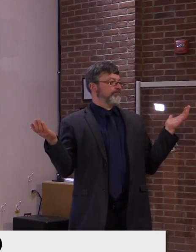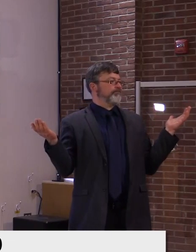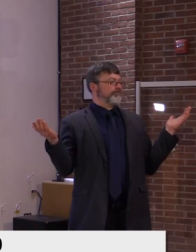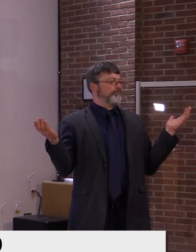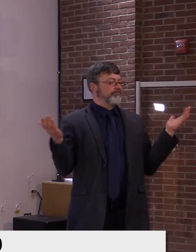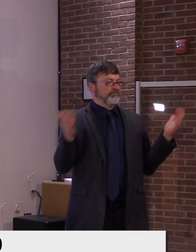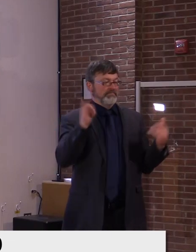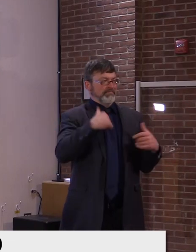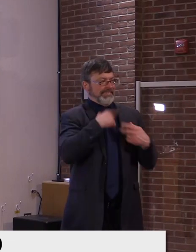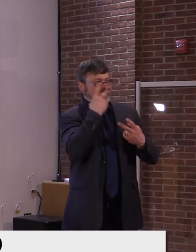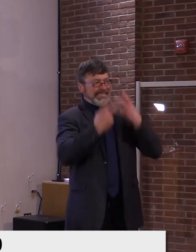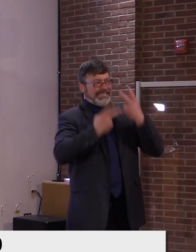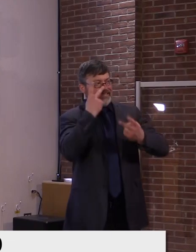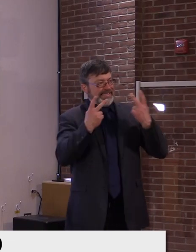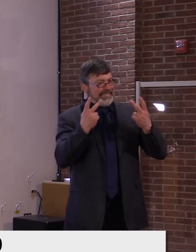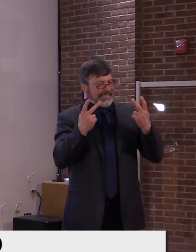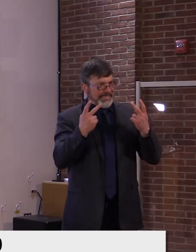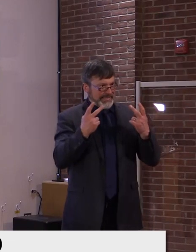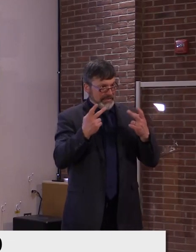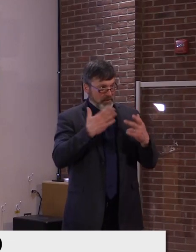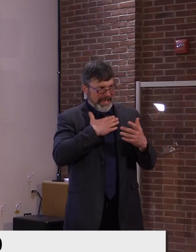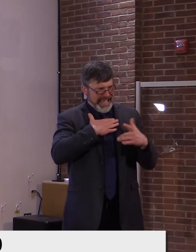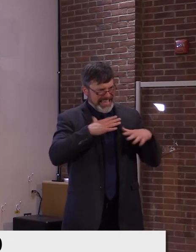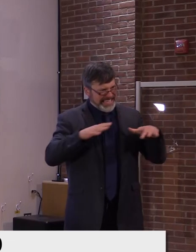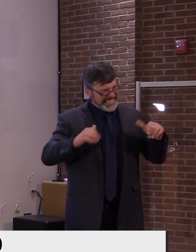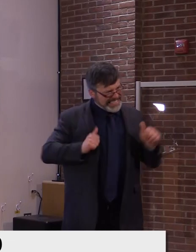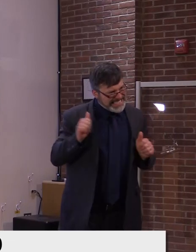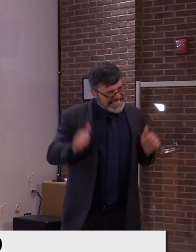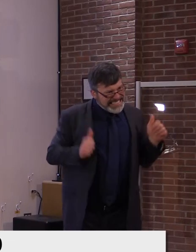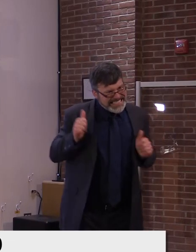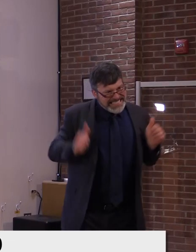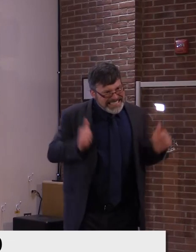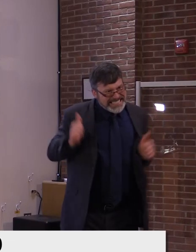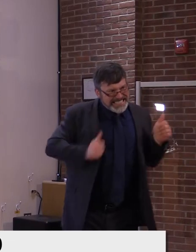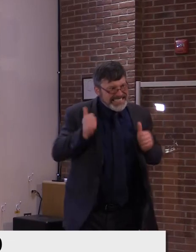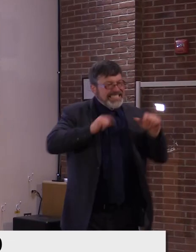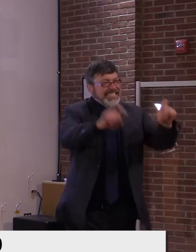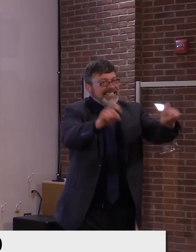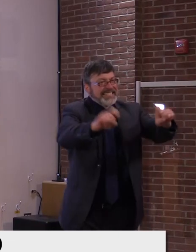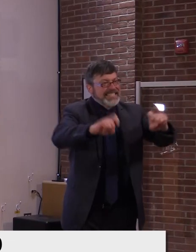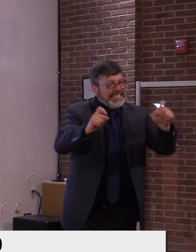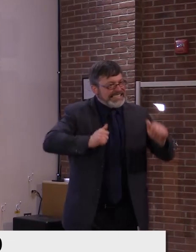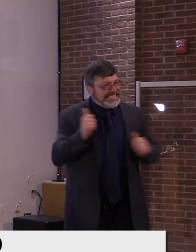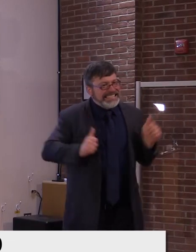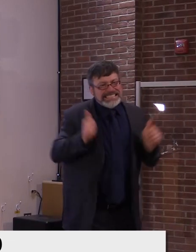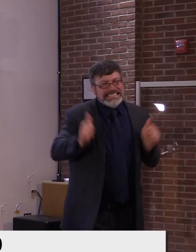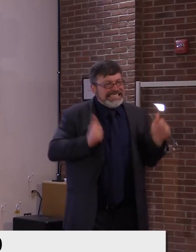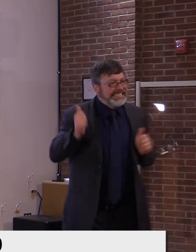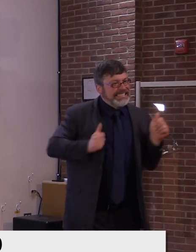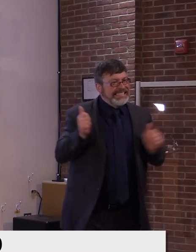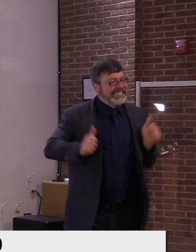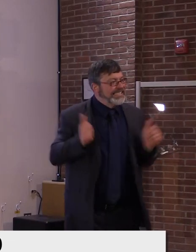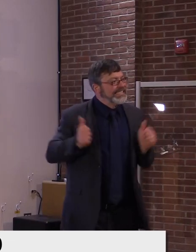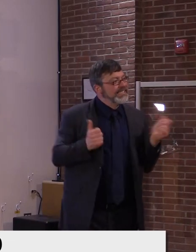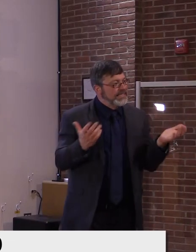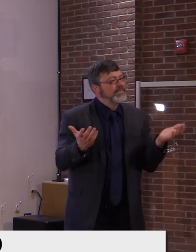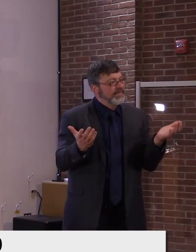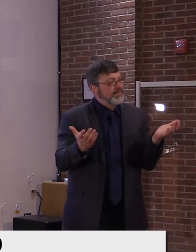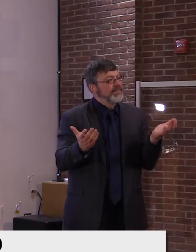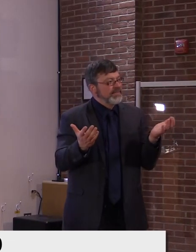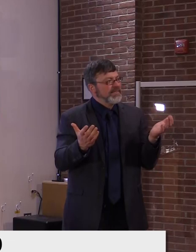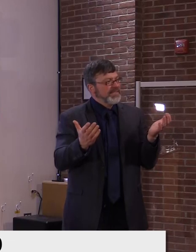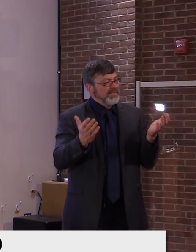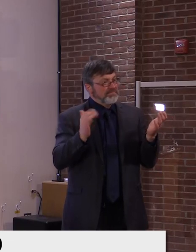identifying many of the cases that are in our communities. Testing continues to be critical as we work to control the virus until